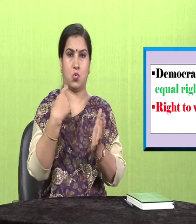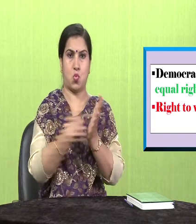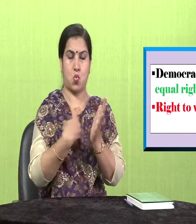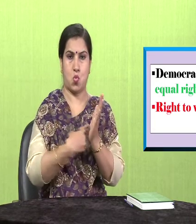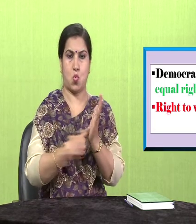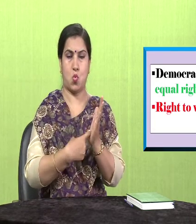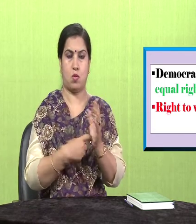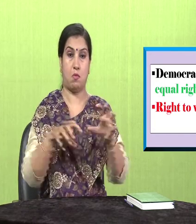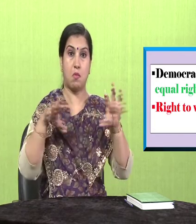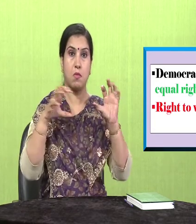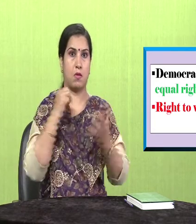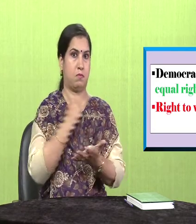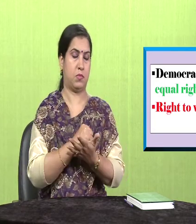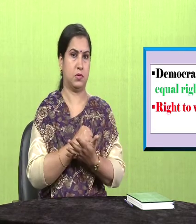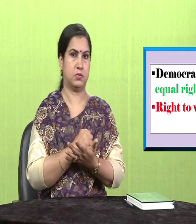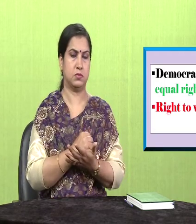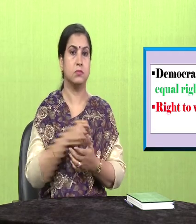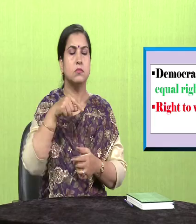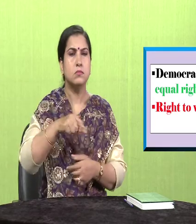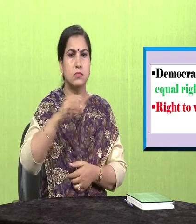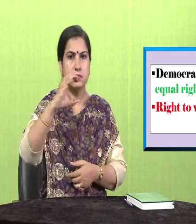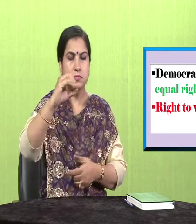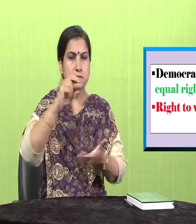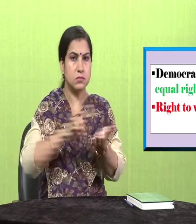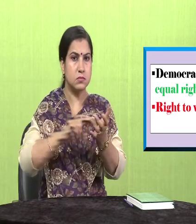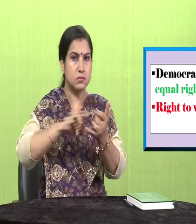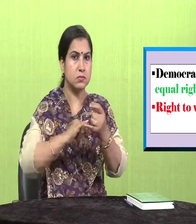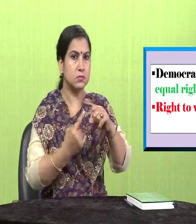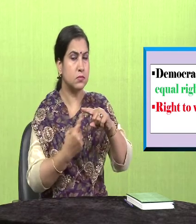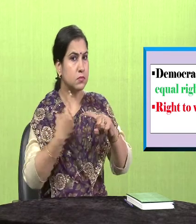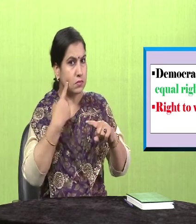which gives equal rights to all the citizens of the country.